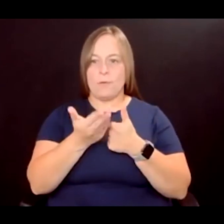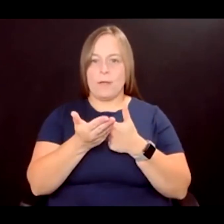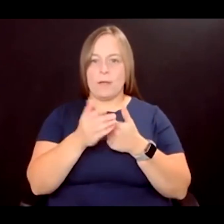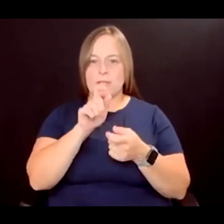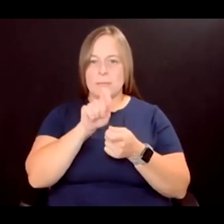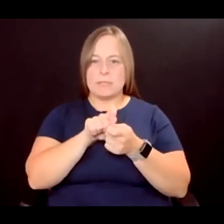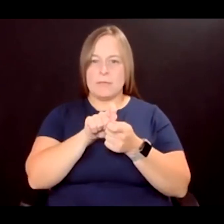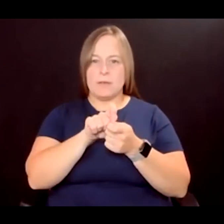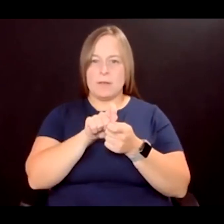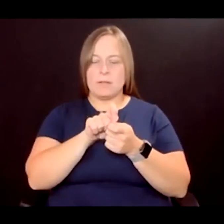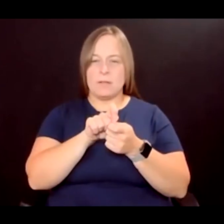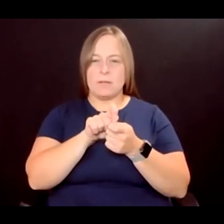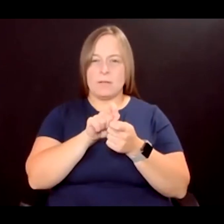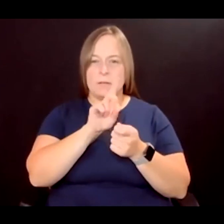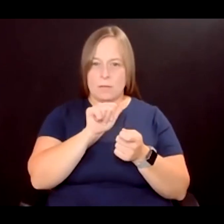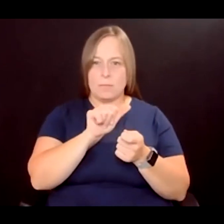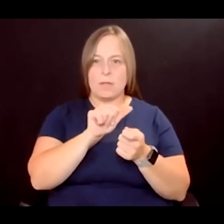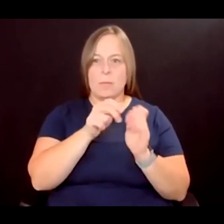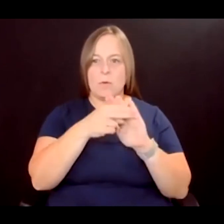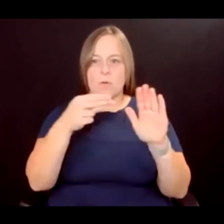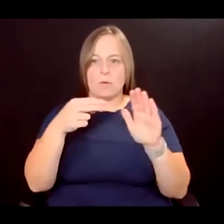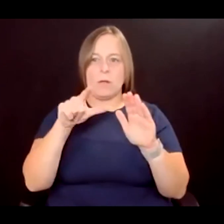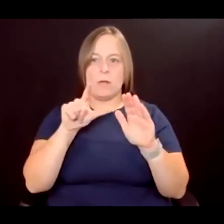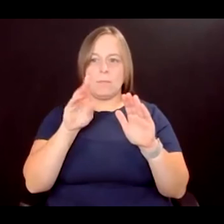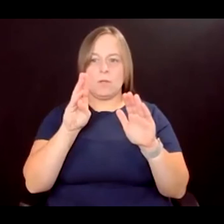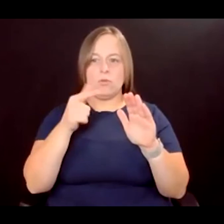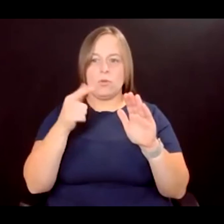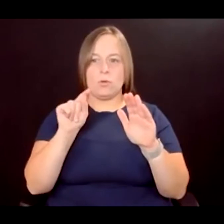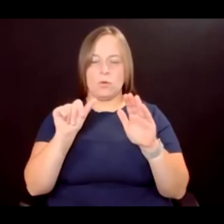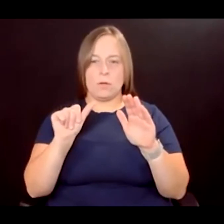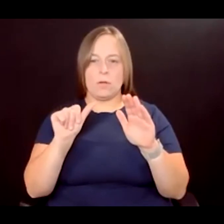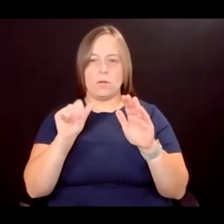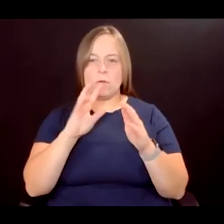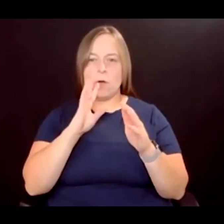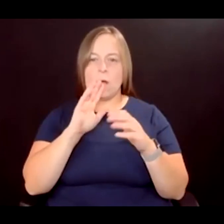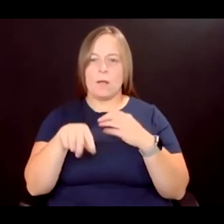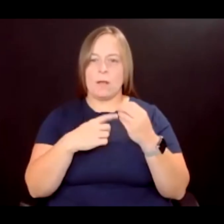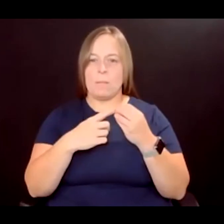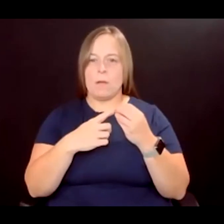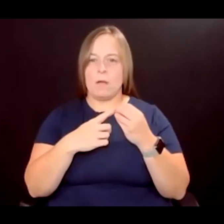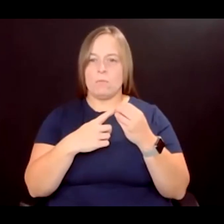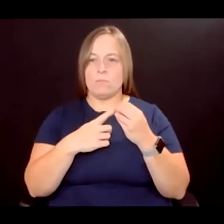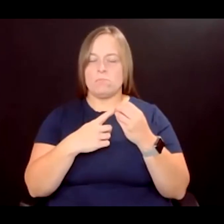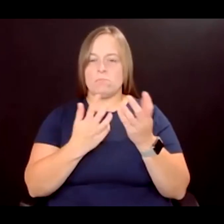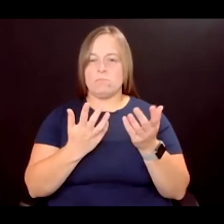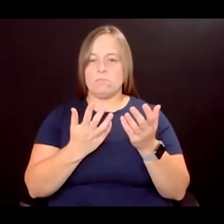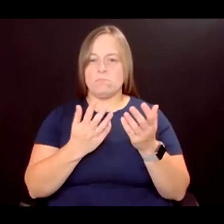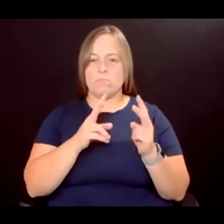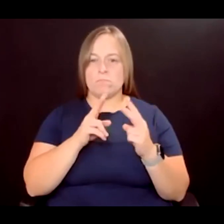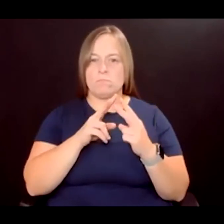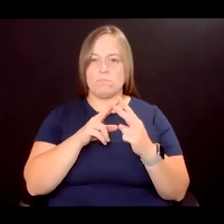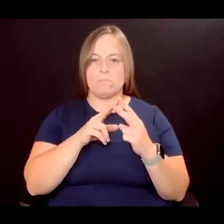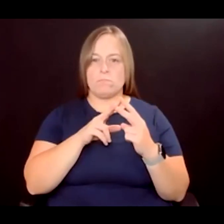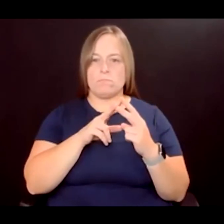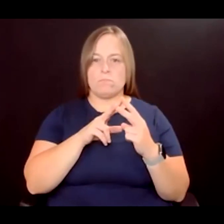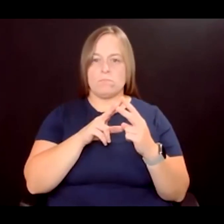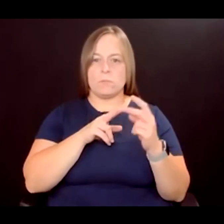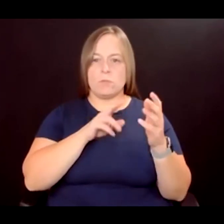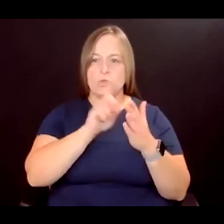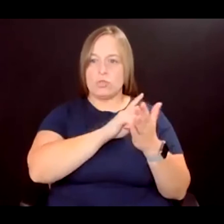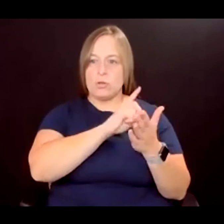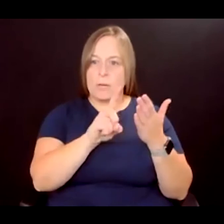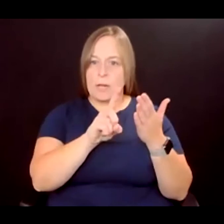Thank you so much. The next question in the lineup is, it says, I am concerned with political access